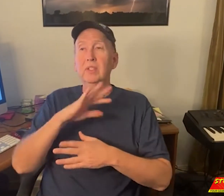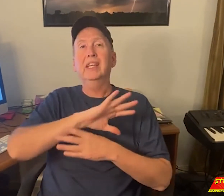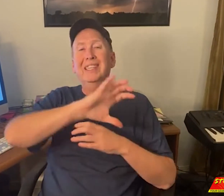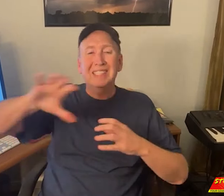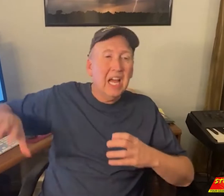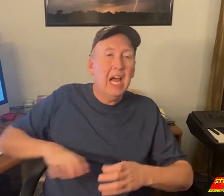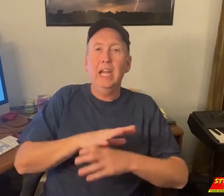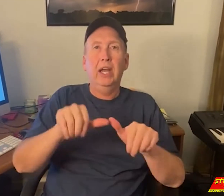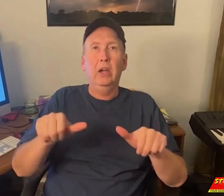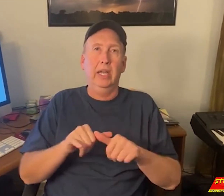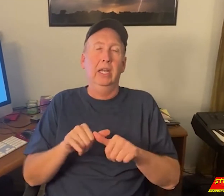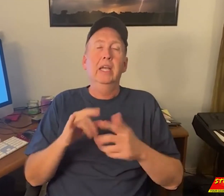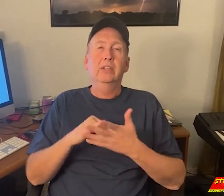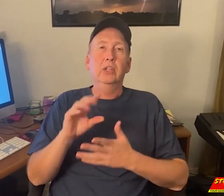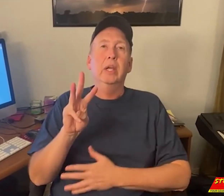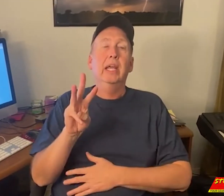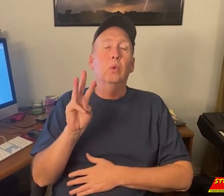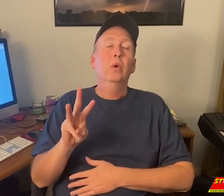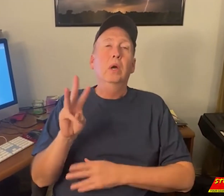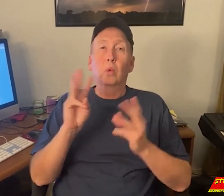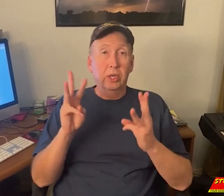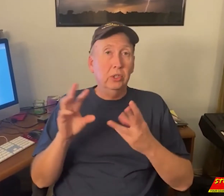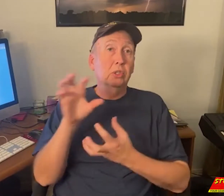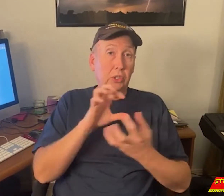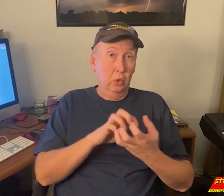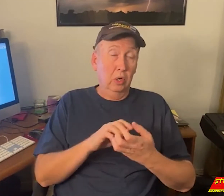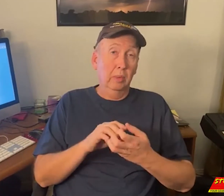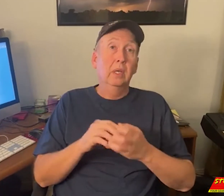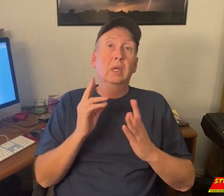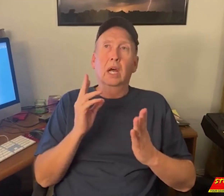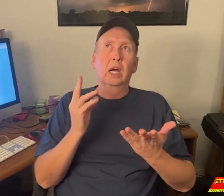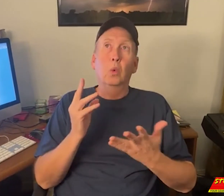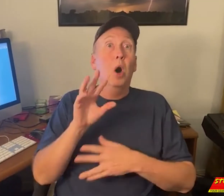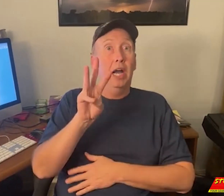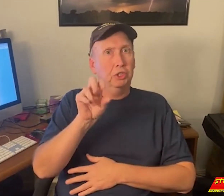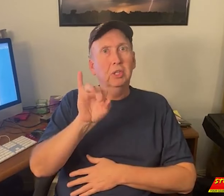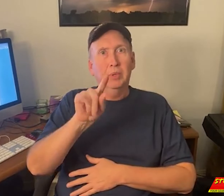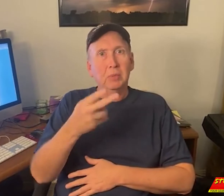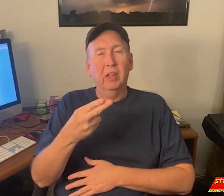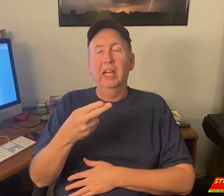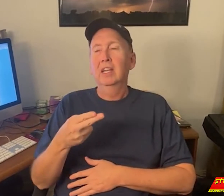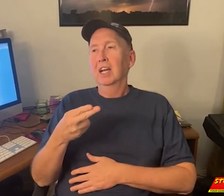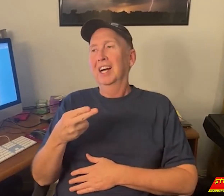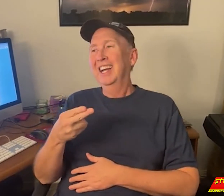the entire area is under a winter storm watch. I'm going to spell